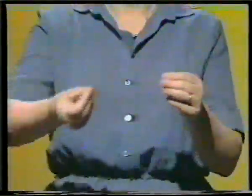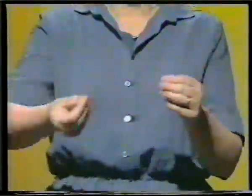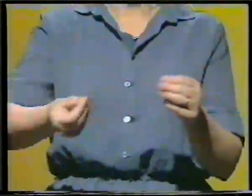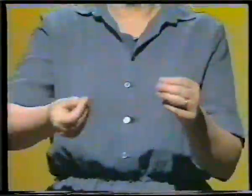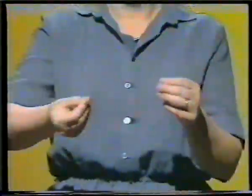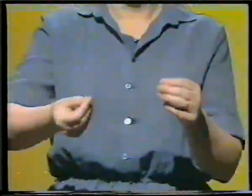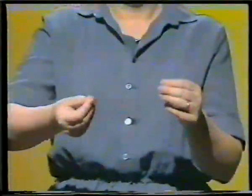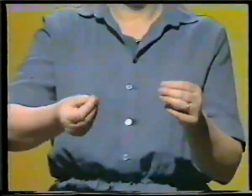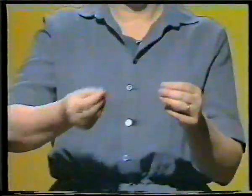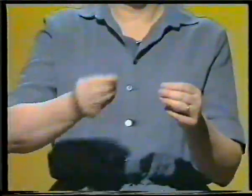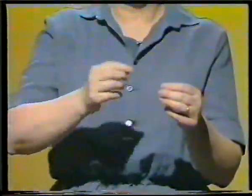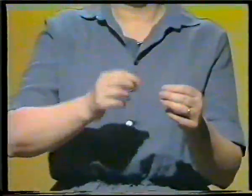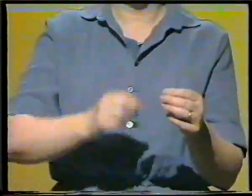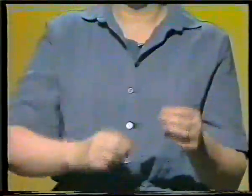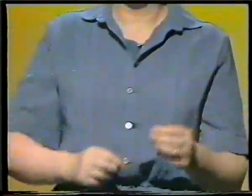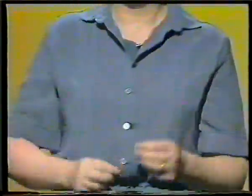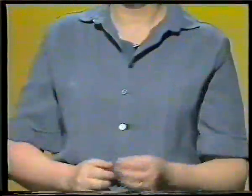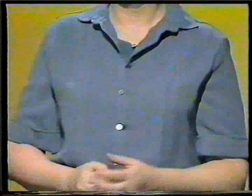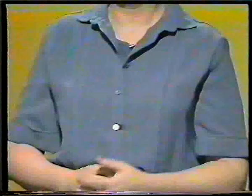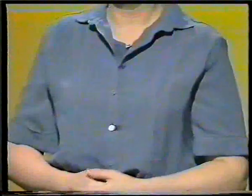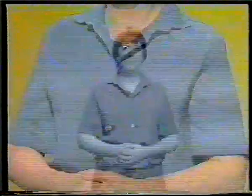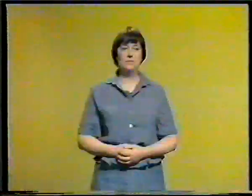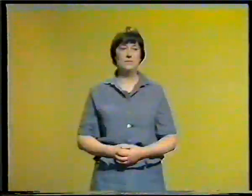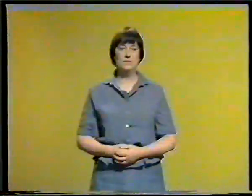Tomato. You're taking a little green centre out.